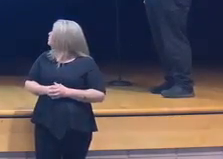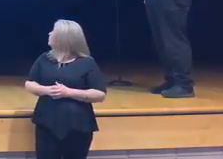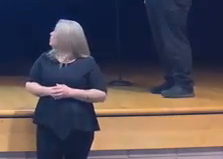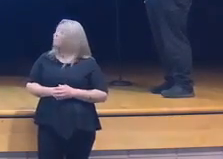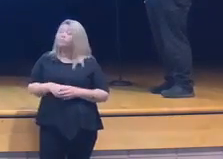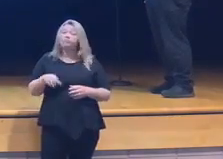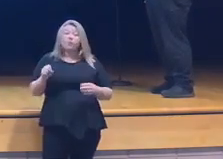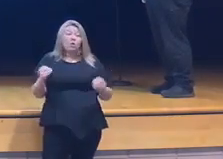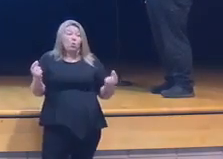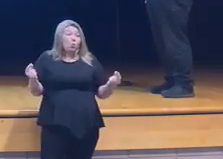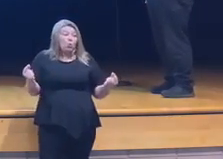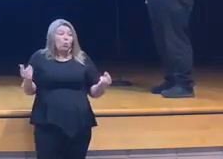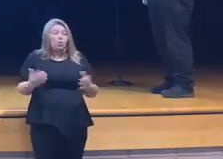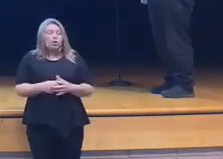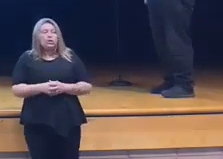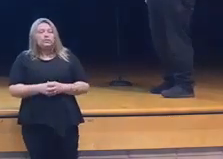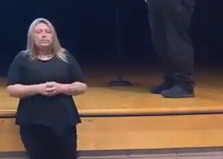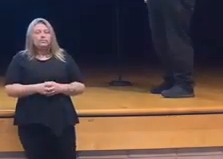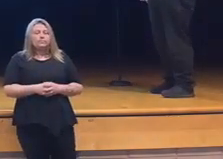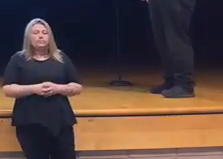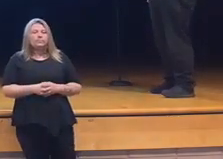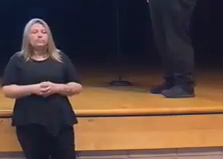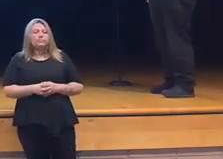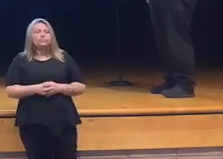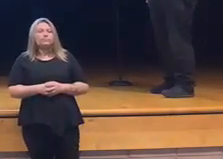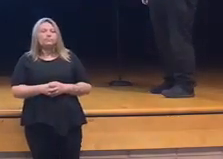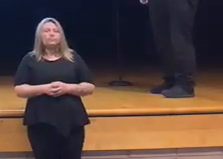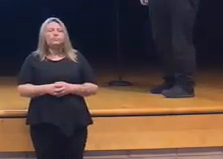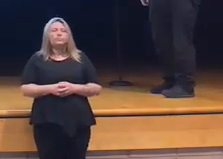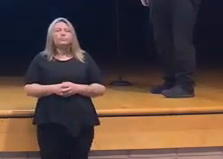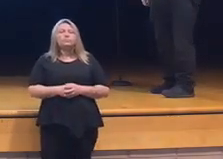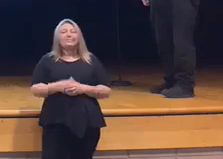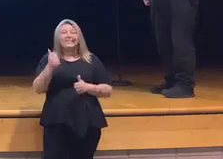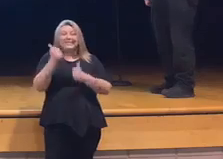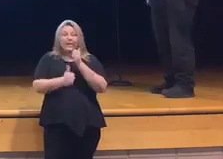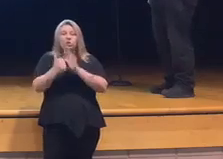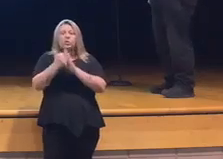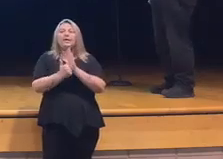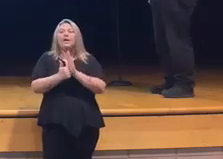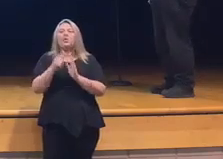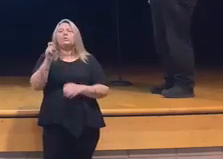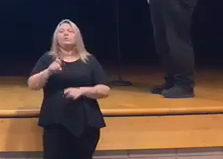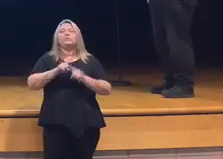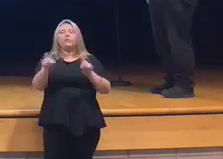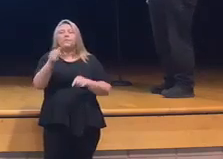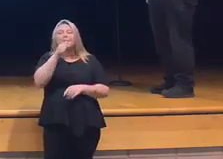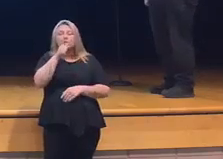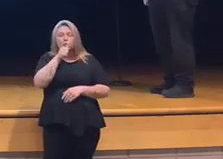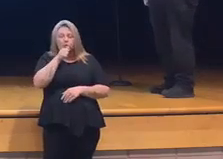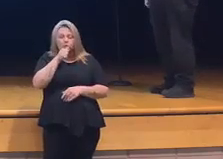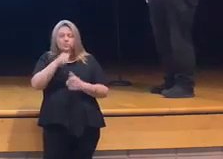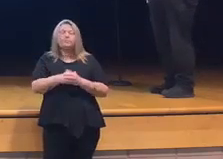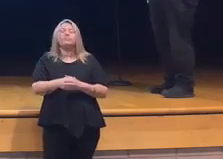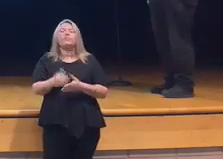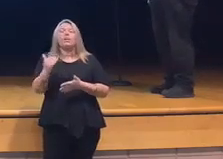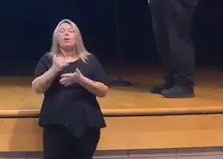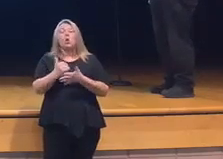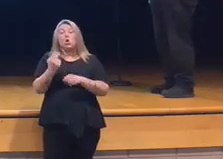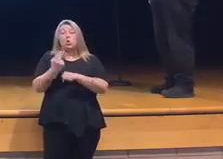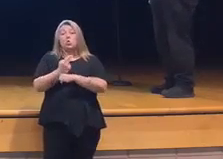So what can you do? Have a different password for each account. Use privacy settings.